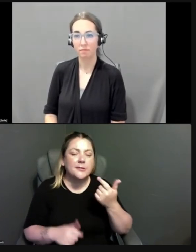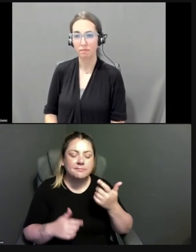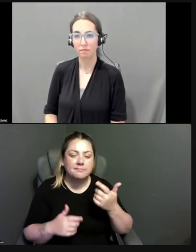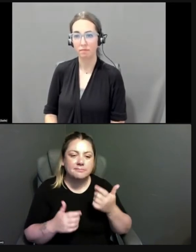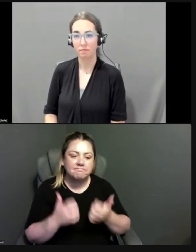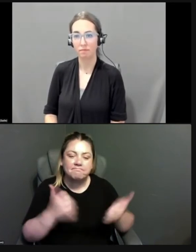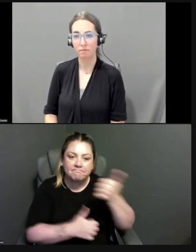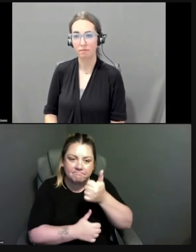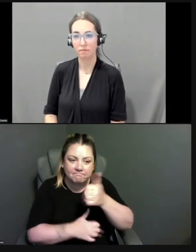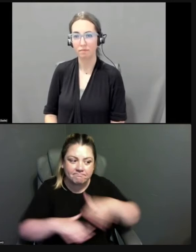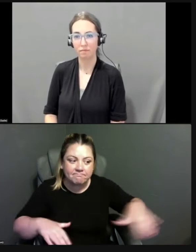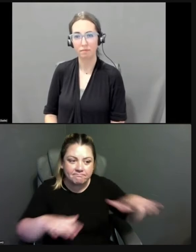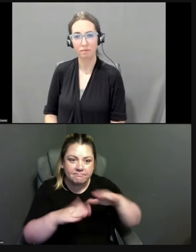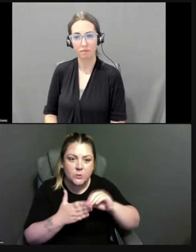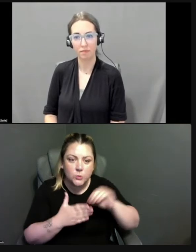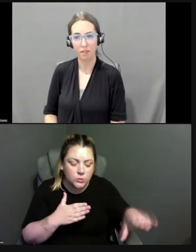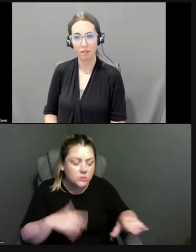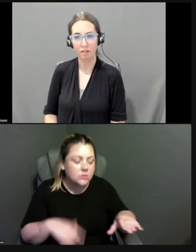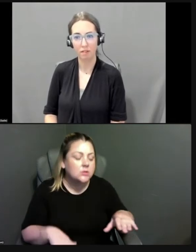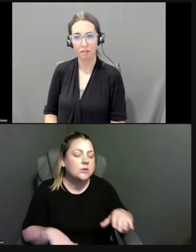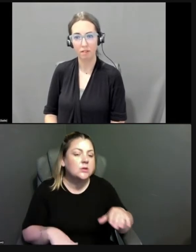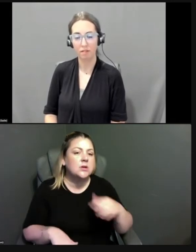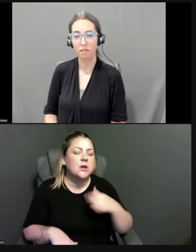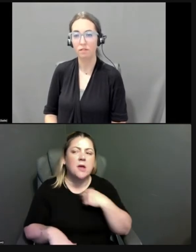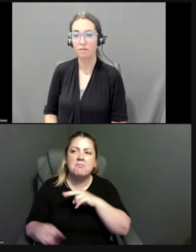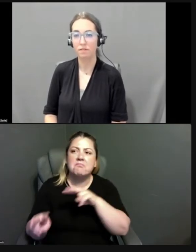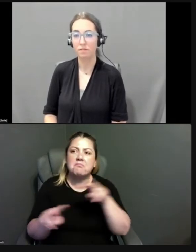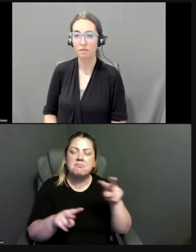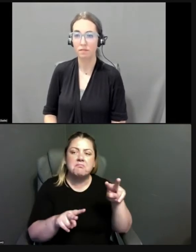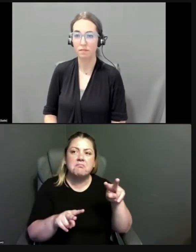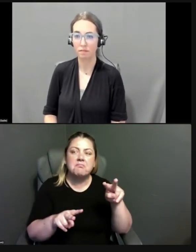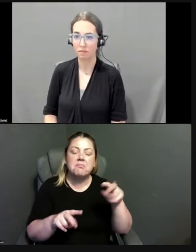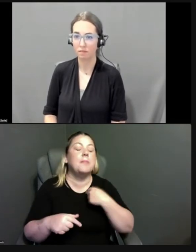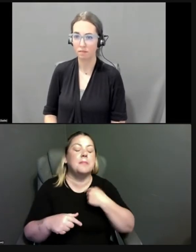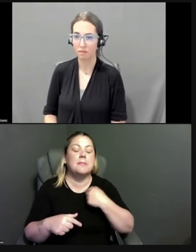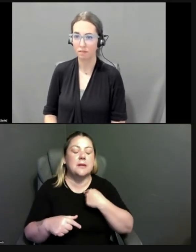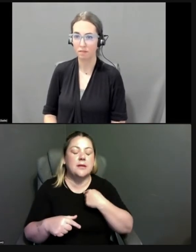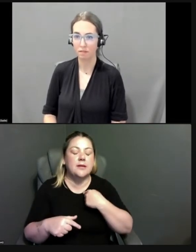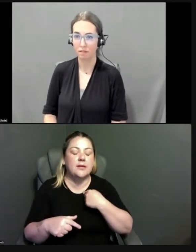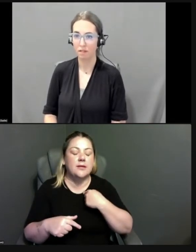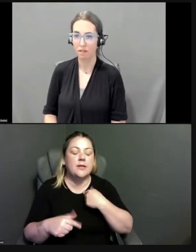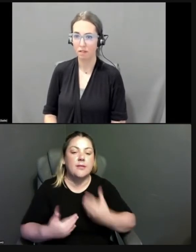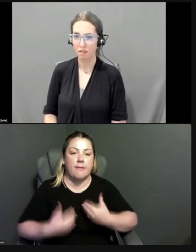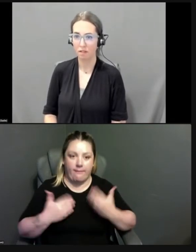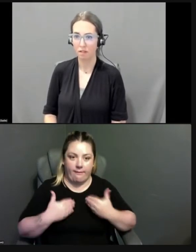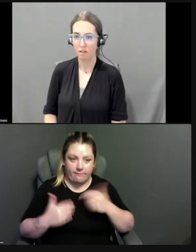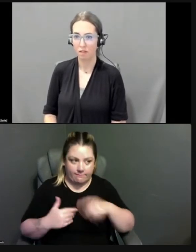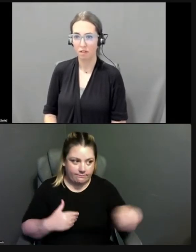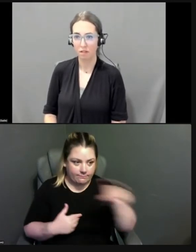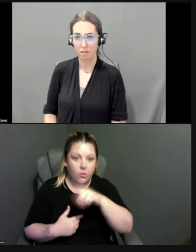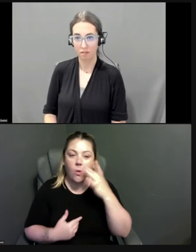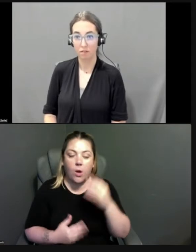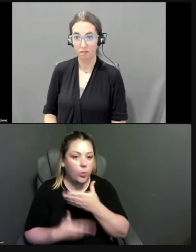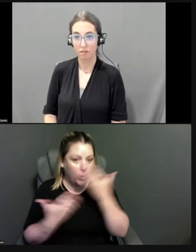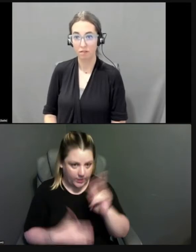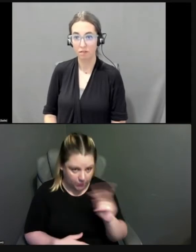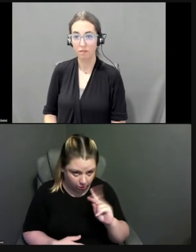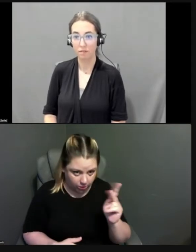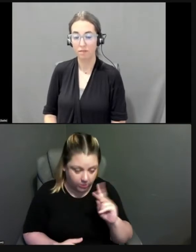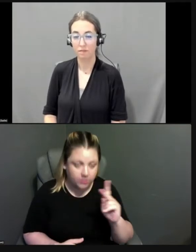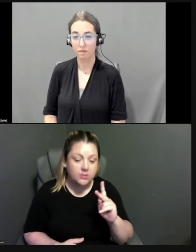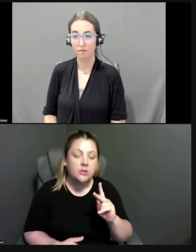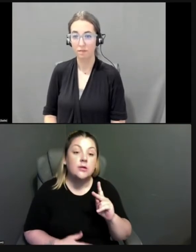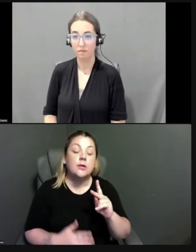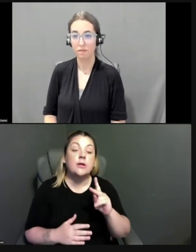class were starting to lose their quote-unquote baby fat. It's a really